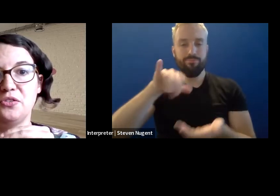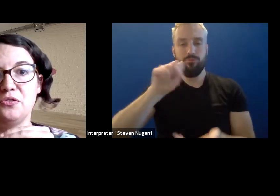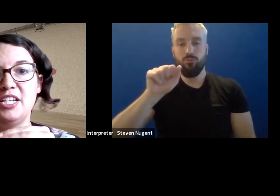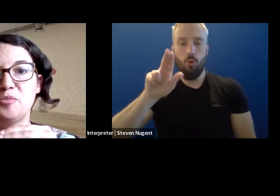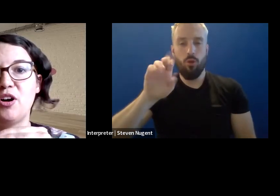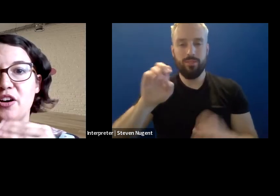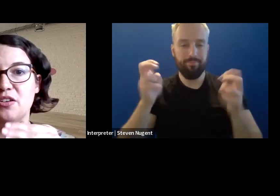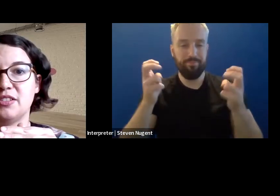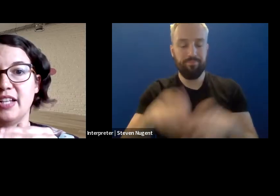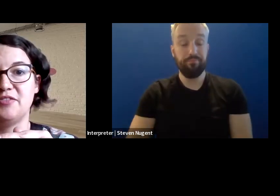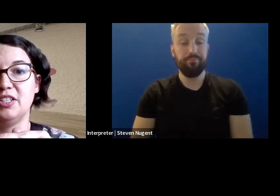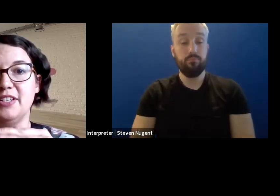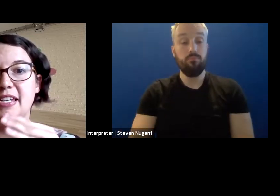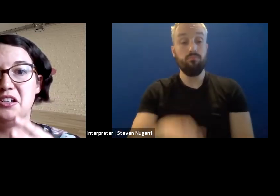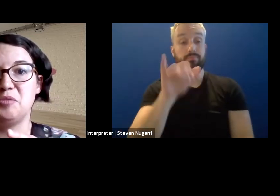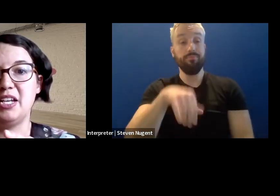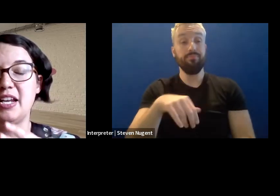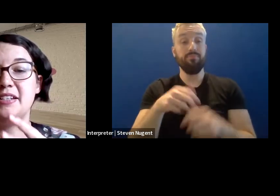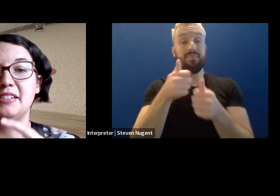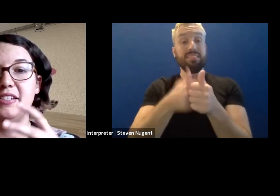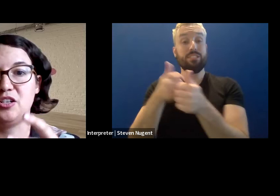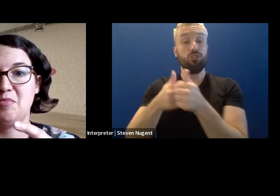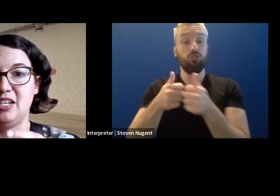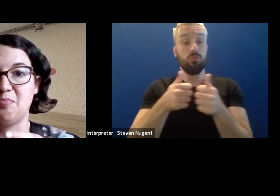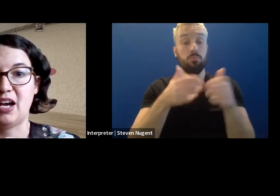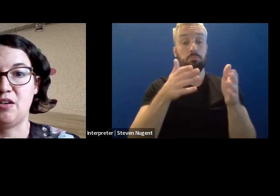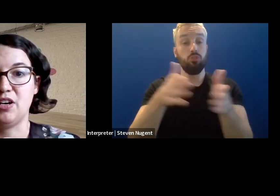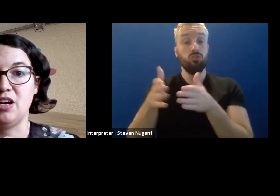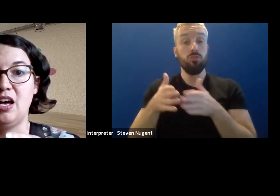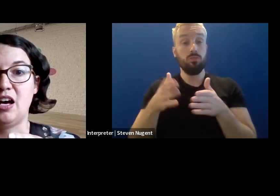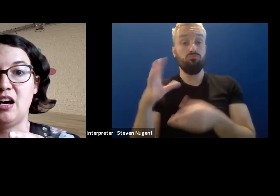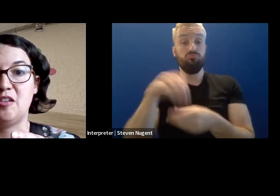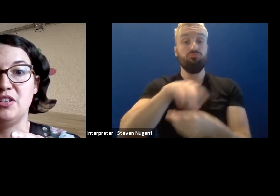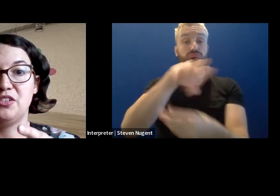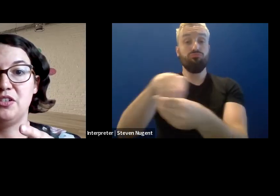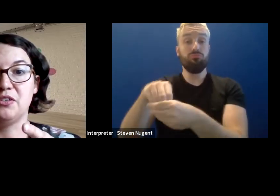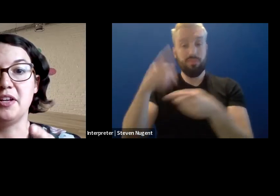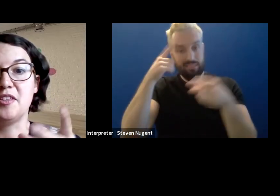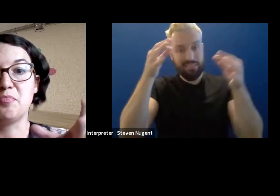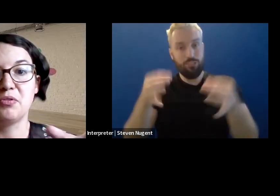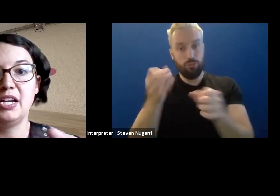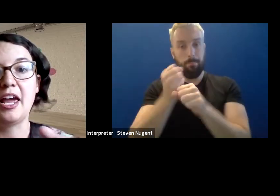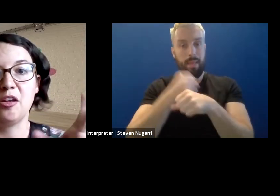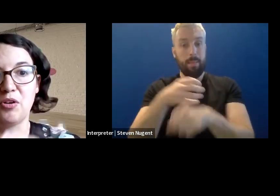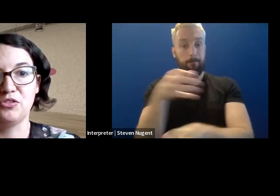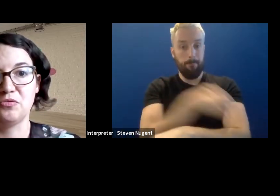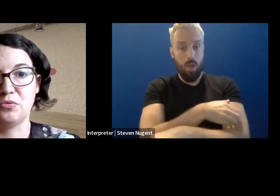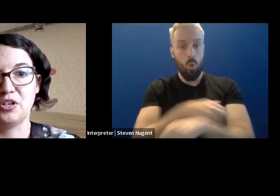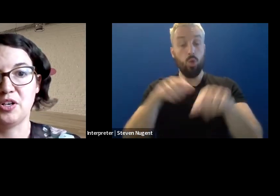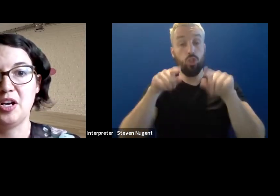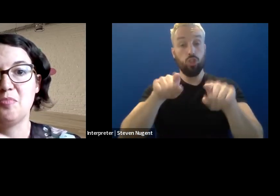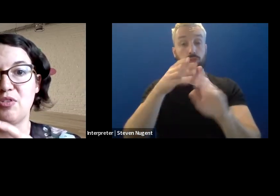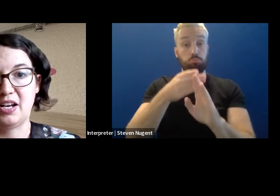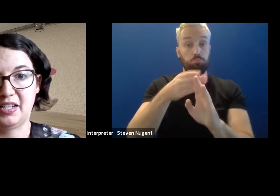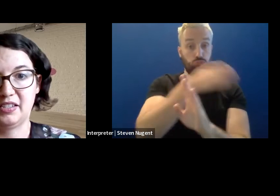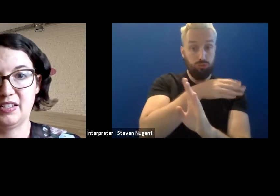refers to each partner's level of engagement and decision-making power during the pre and